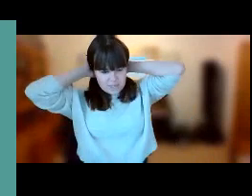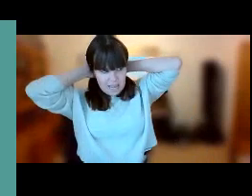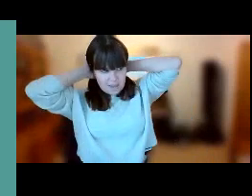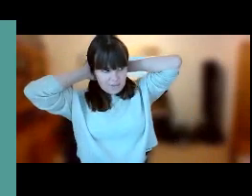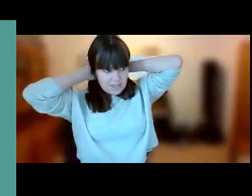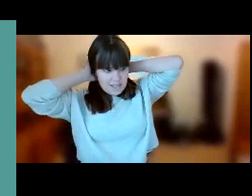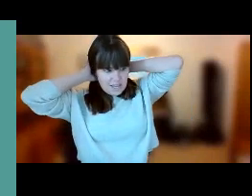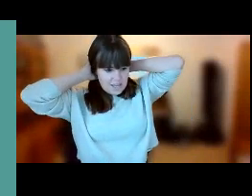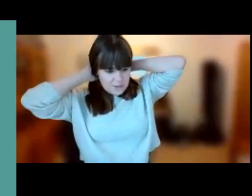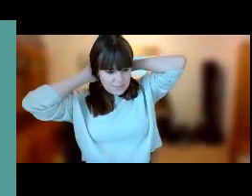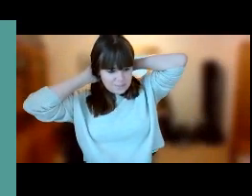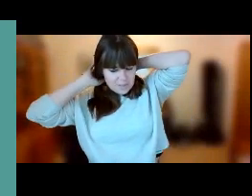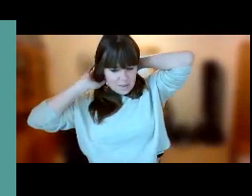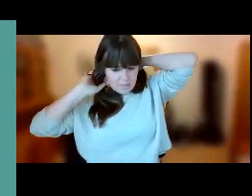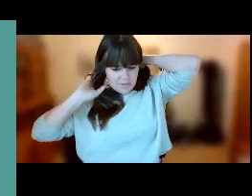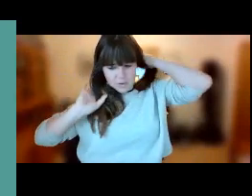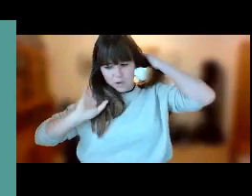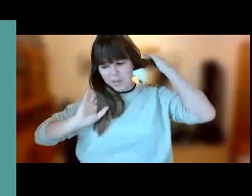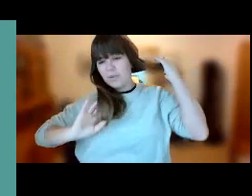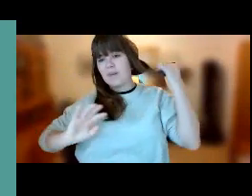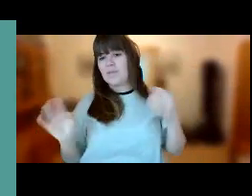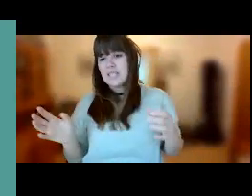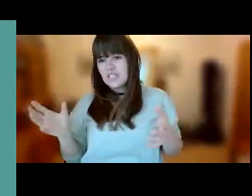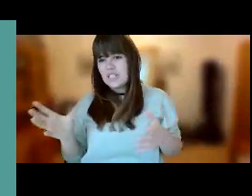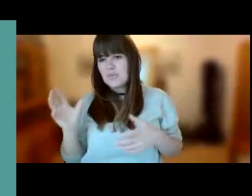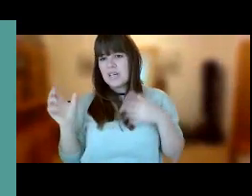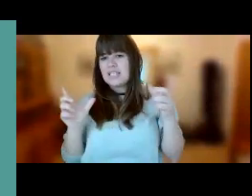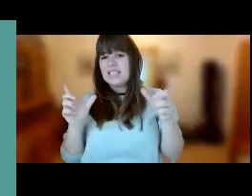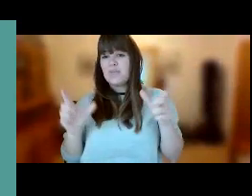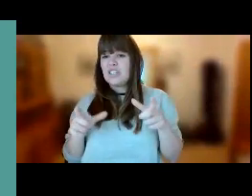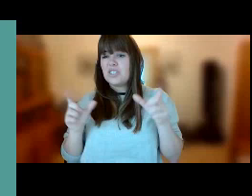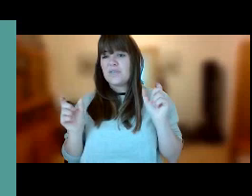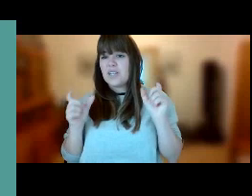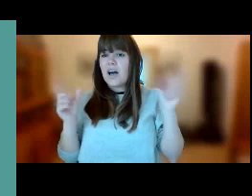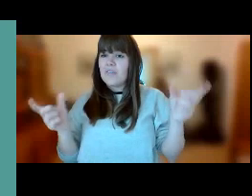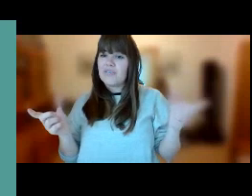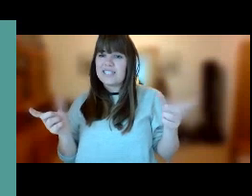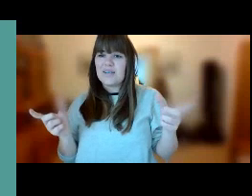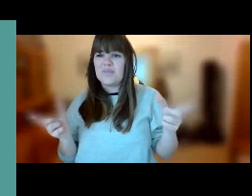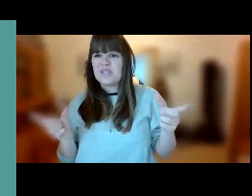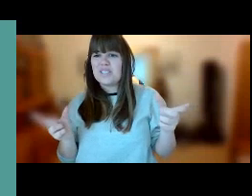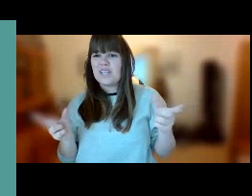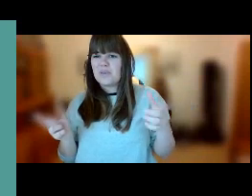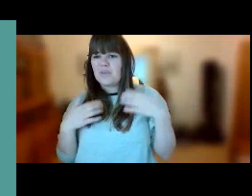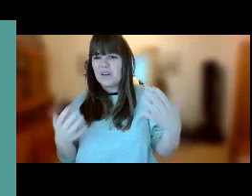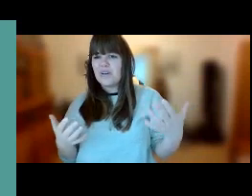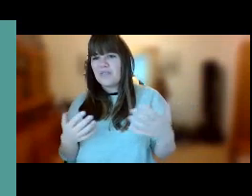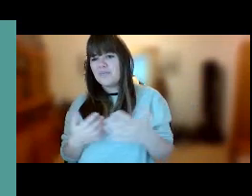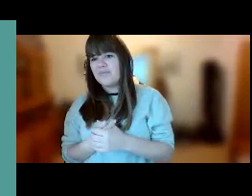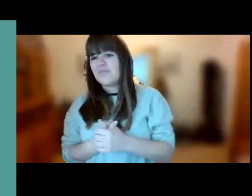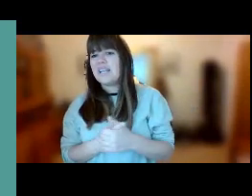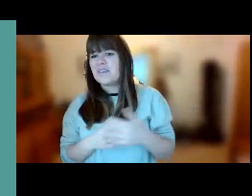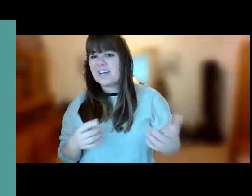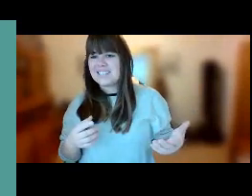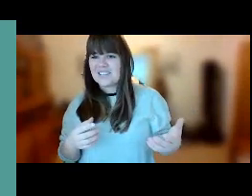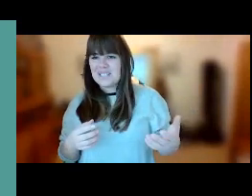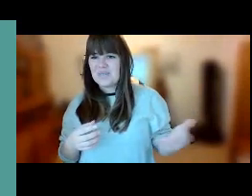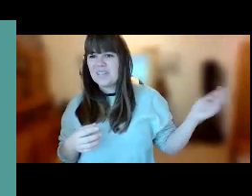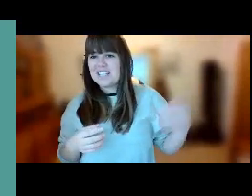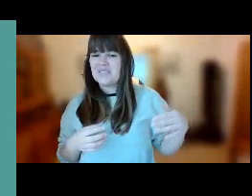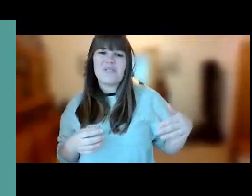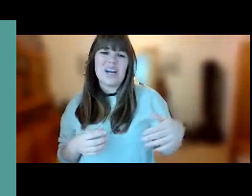We often have before people come to our sessions, we might send out pictures of staff, for example, just so that people know who that familiar